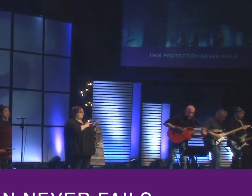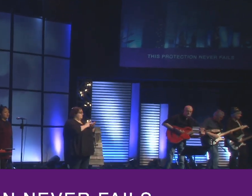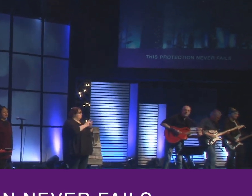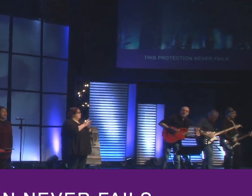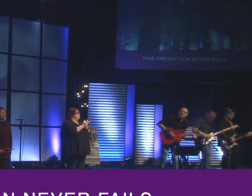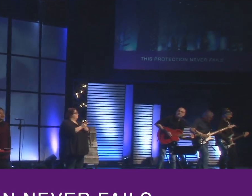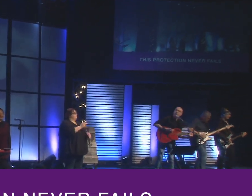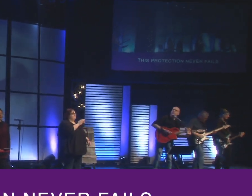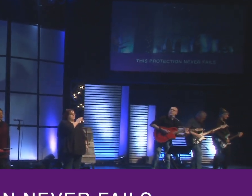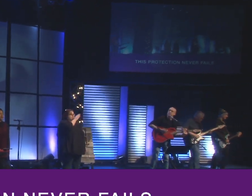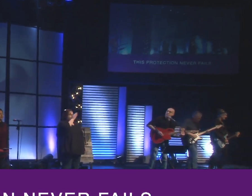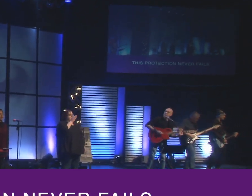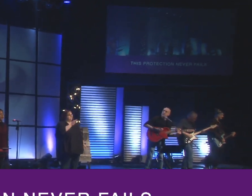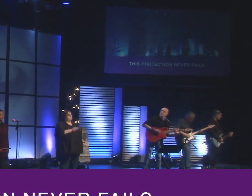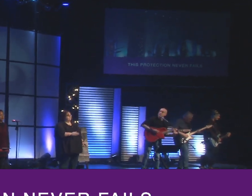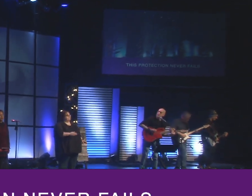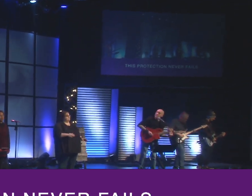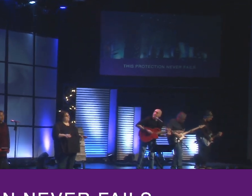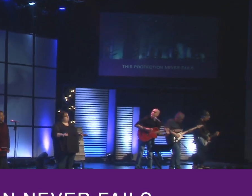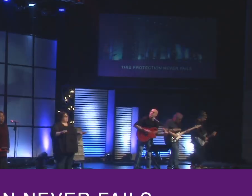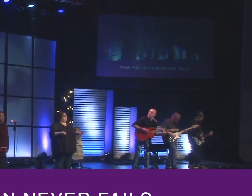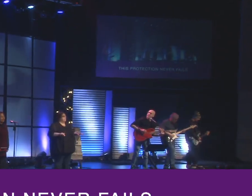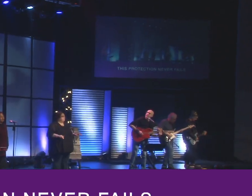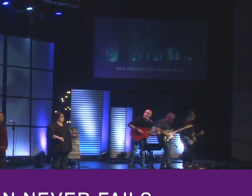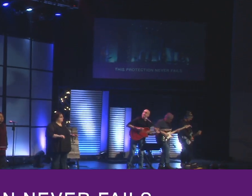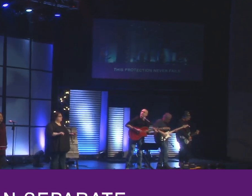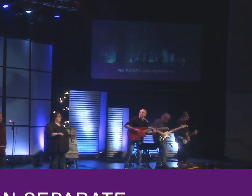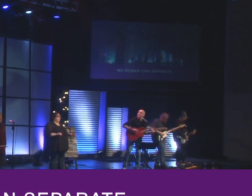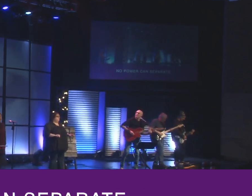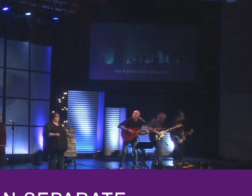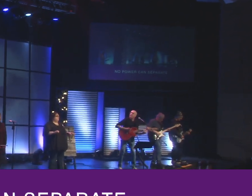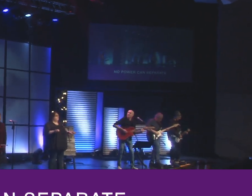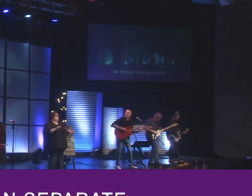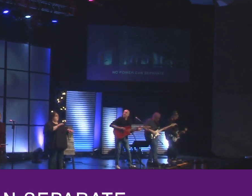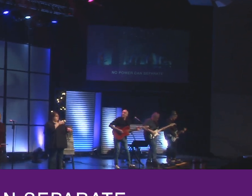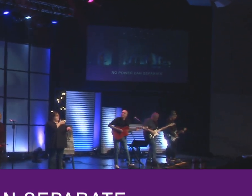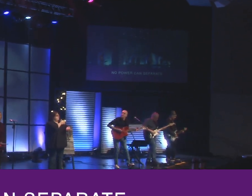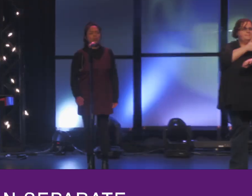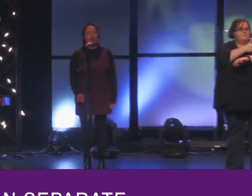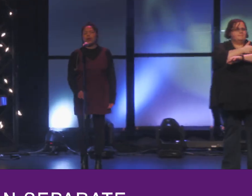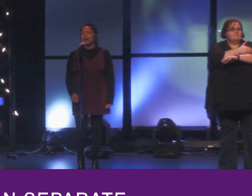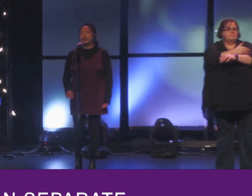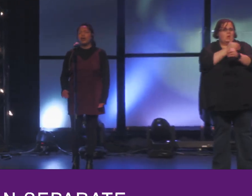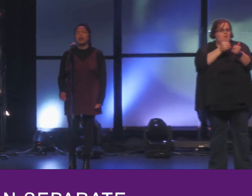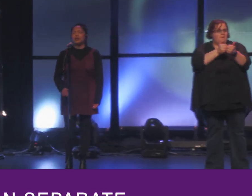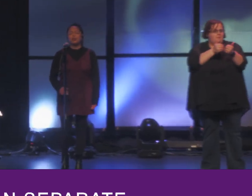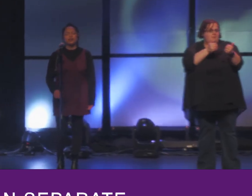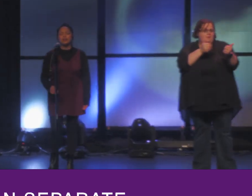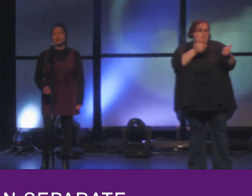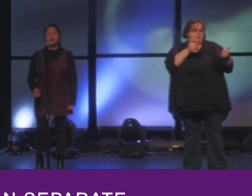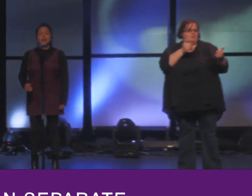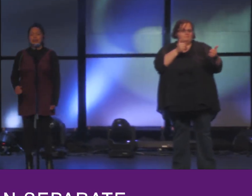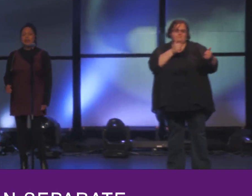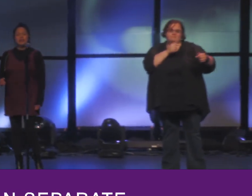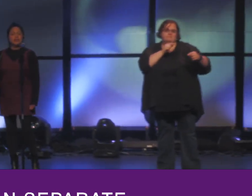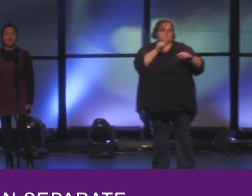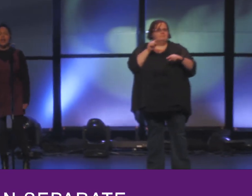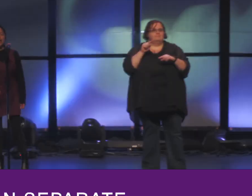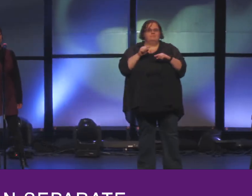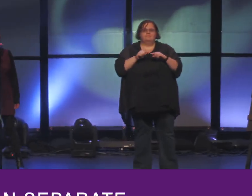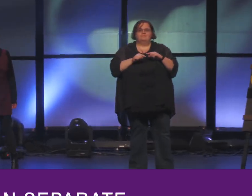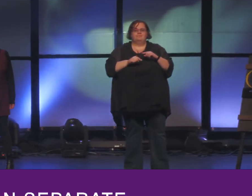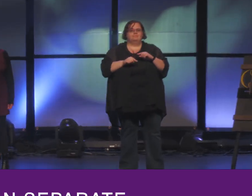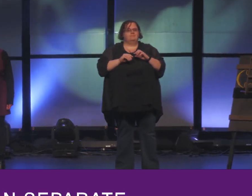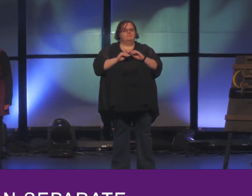protection never fails. No power can